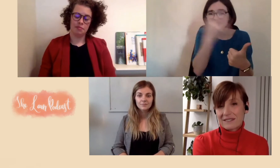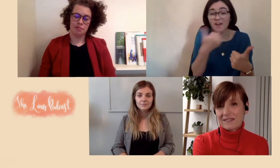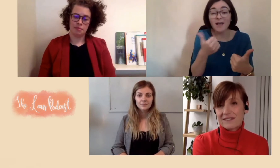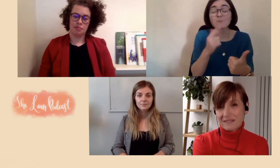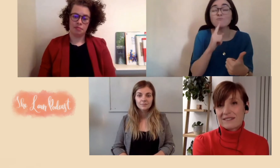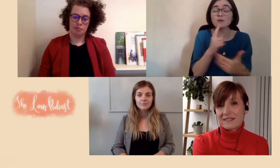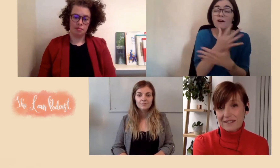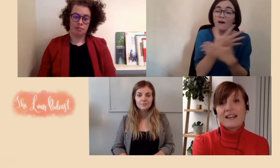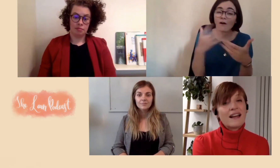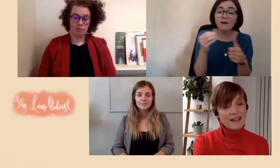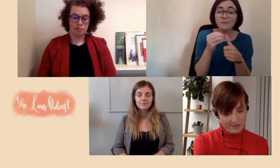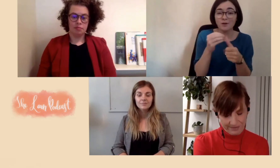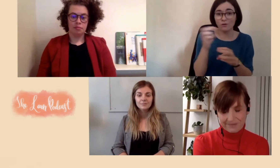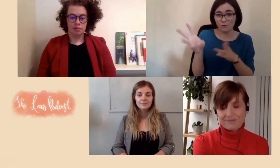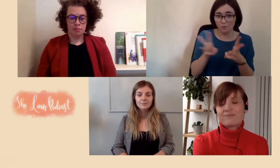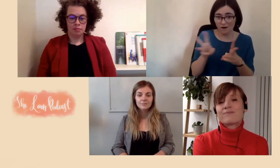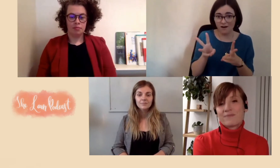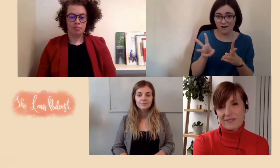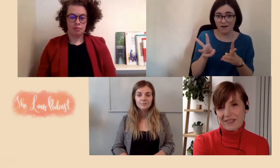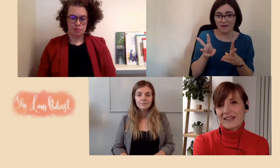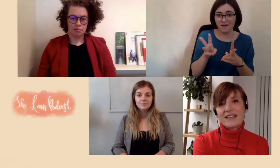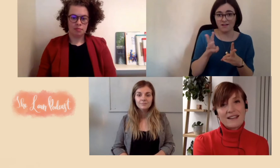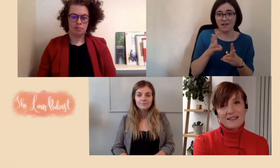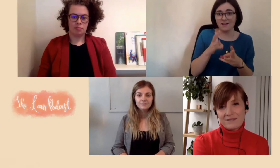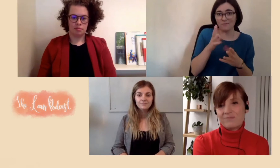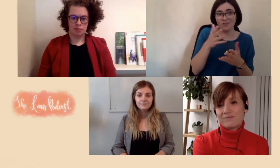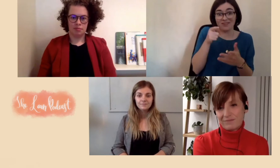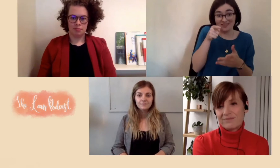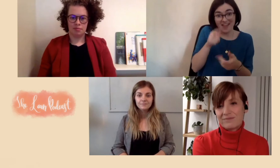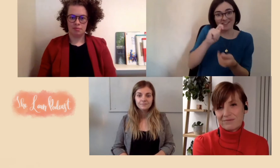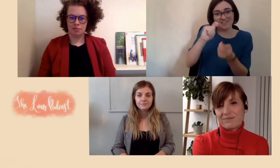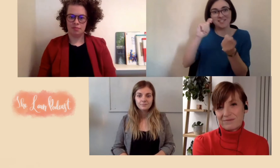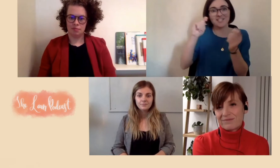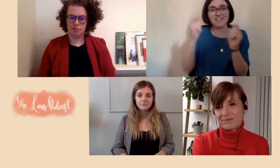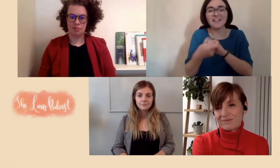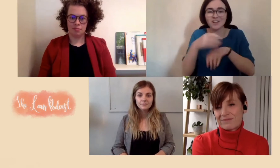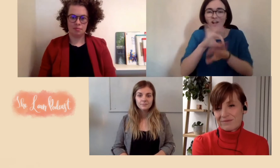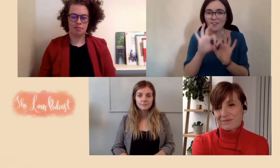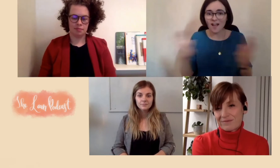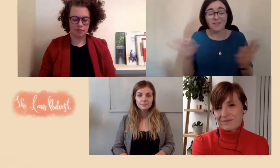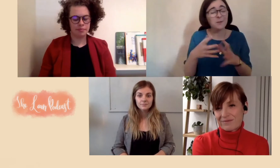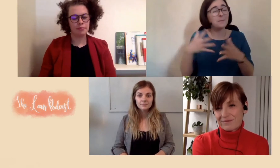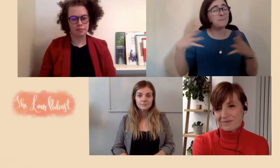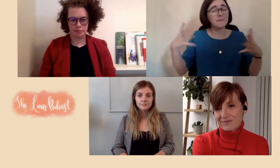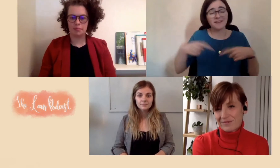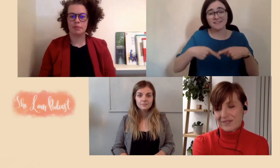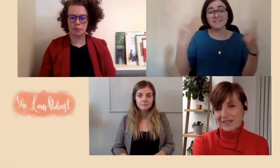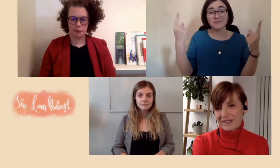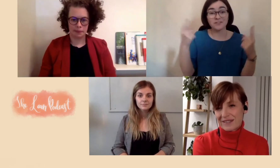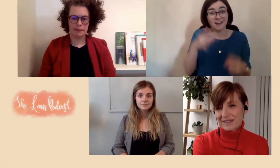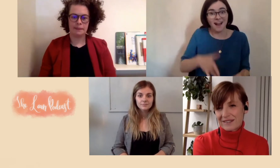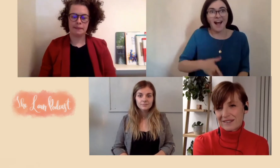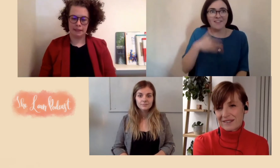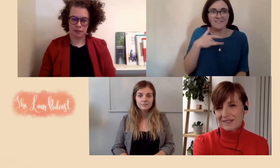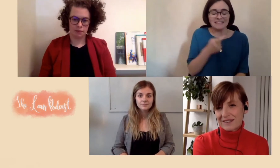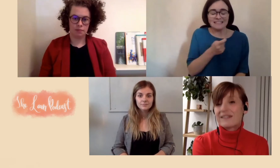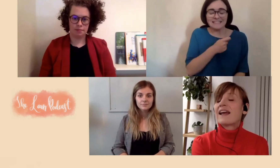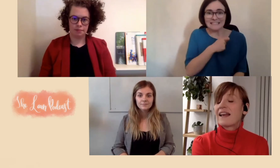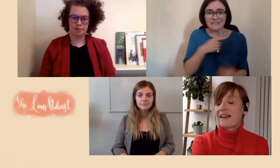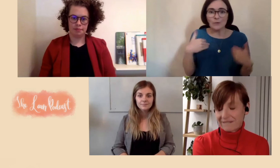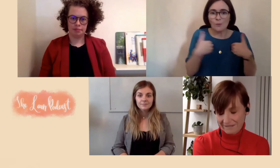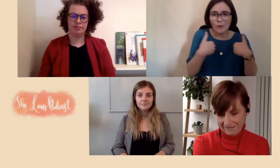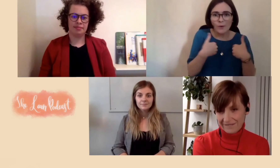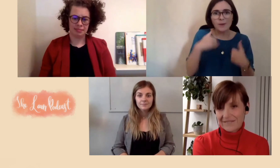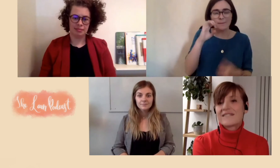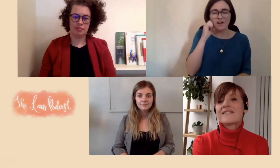But everything else that I did outside of that, when that was changed onto online, that was a huge change. And I did have those kind of